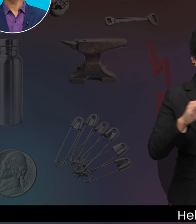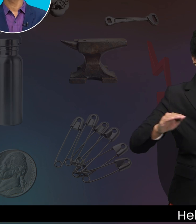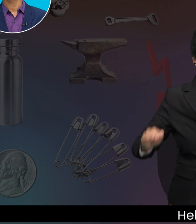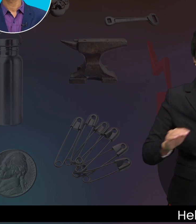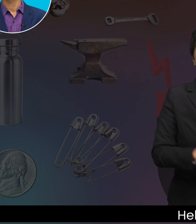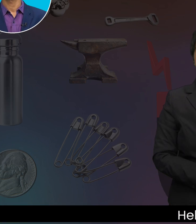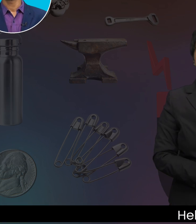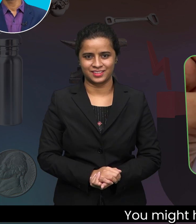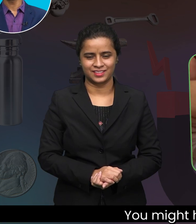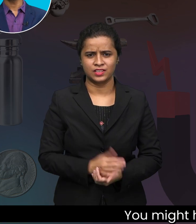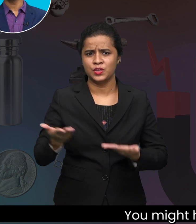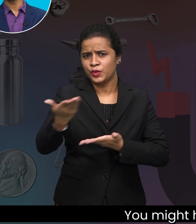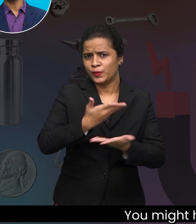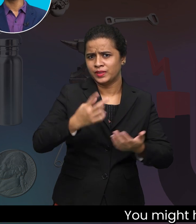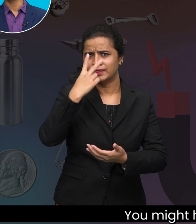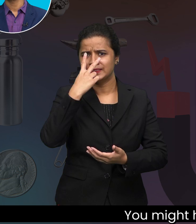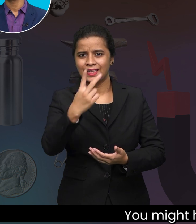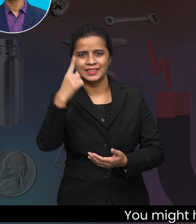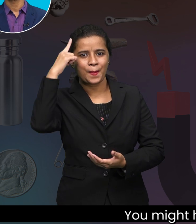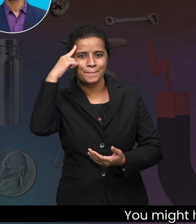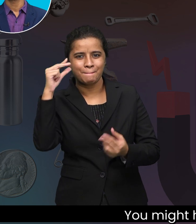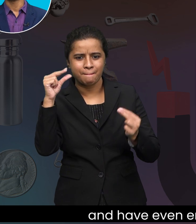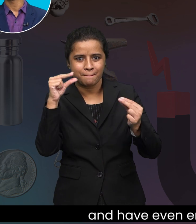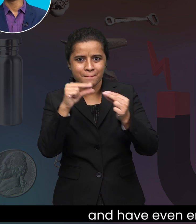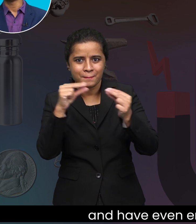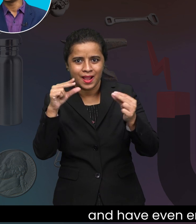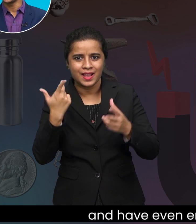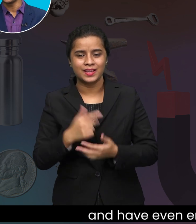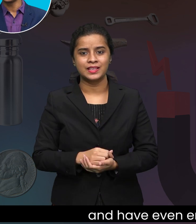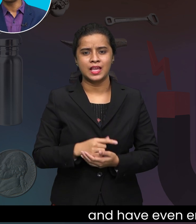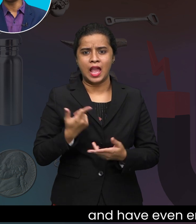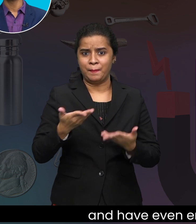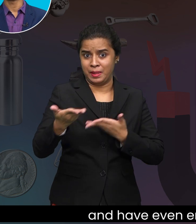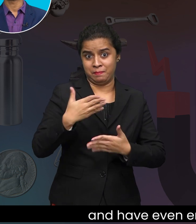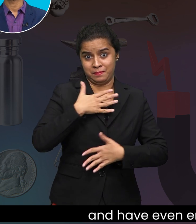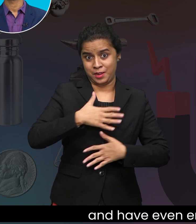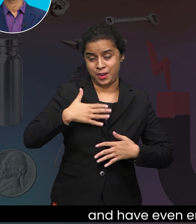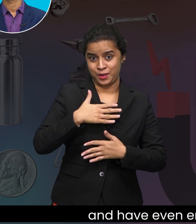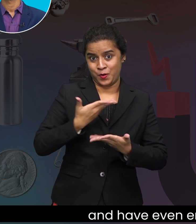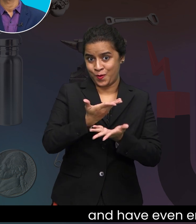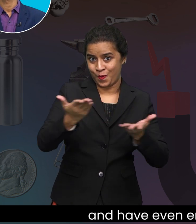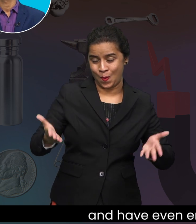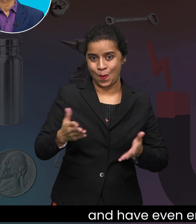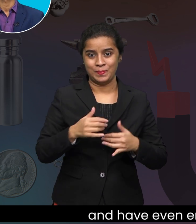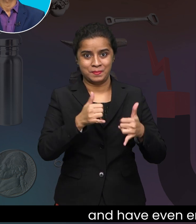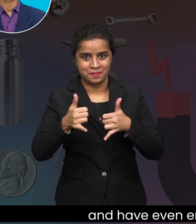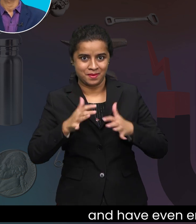Hello children, you might have seen magnets and have even enjoyed playing with them.